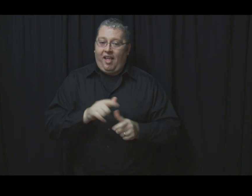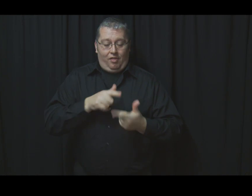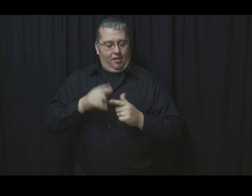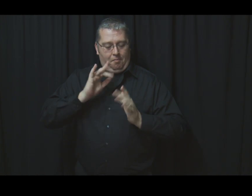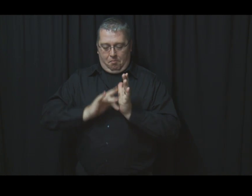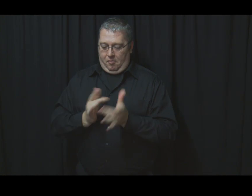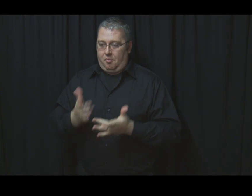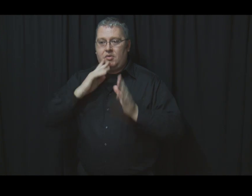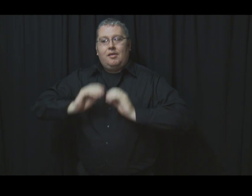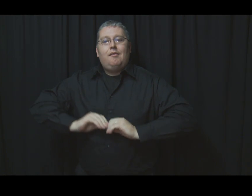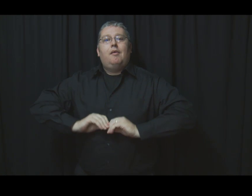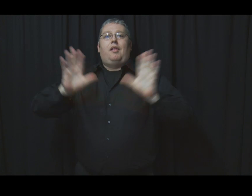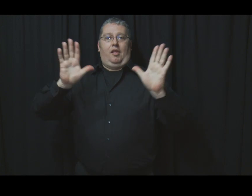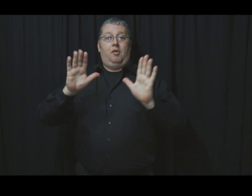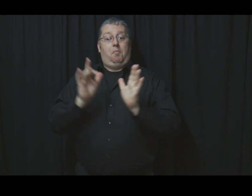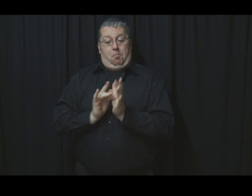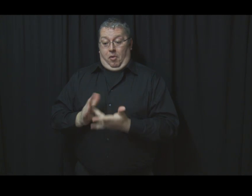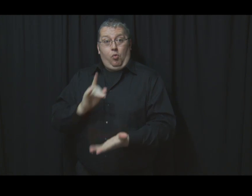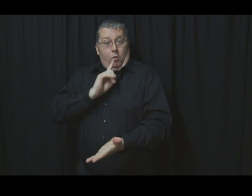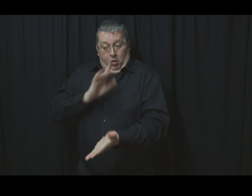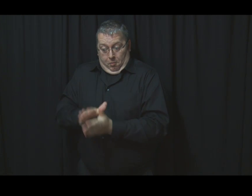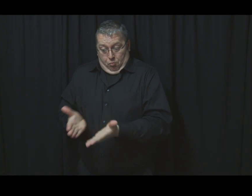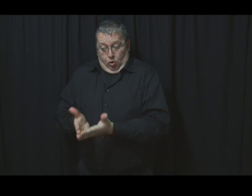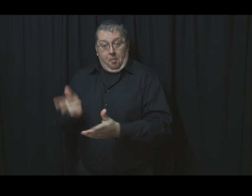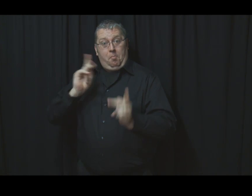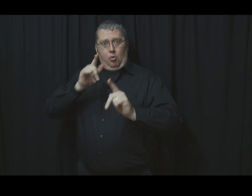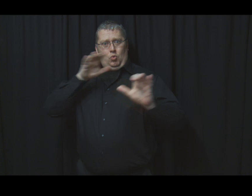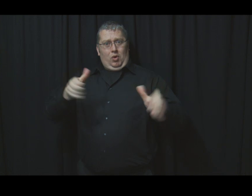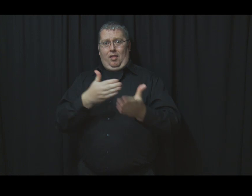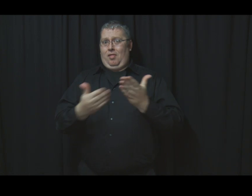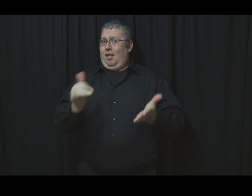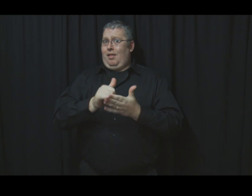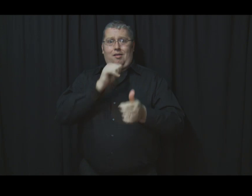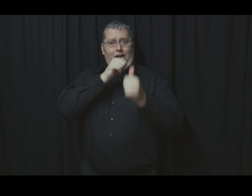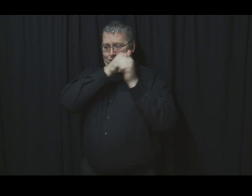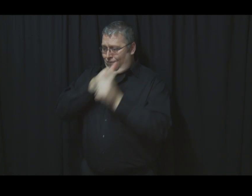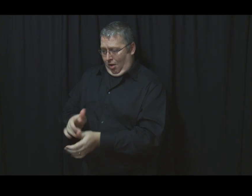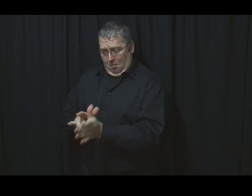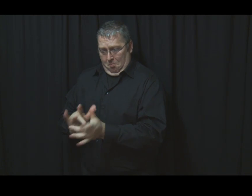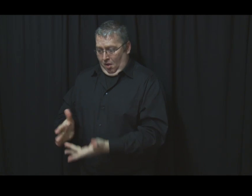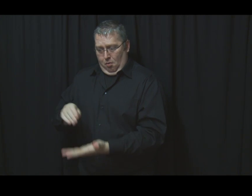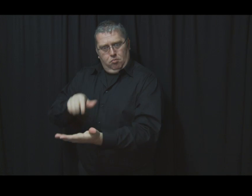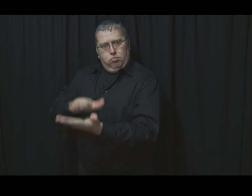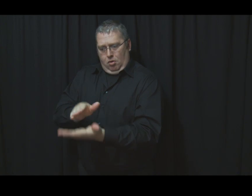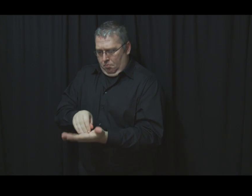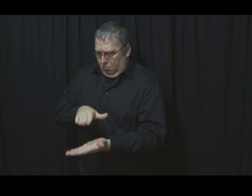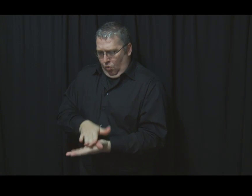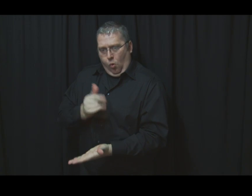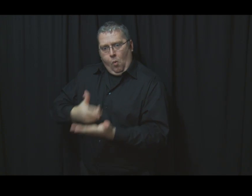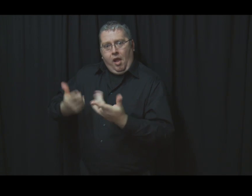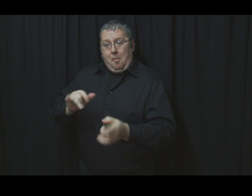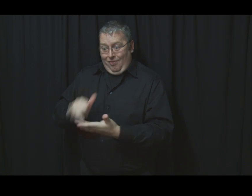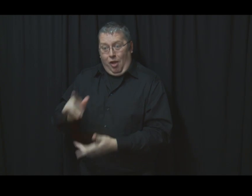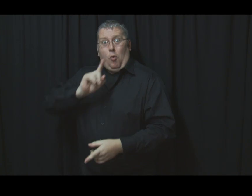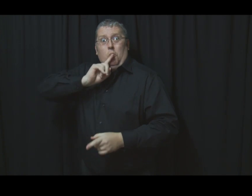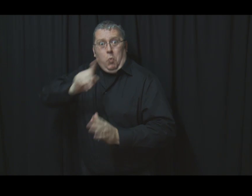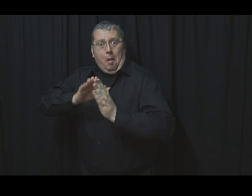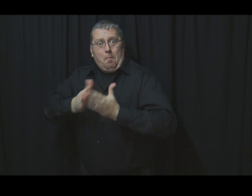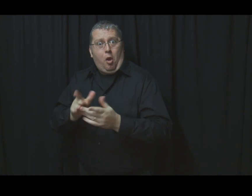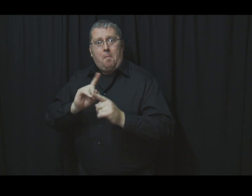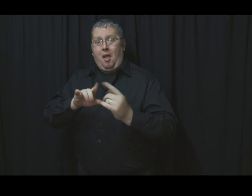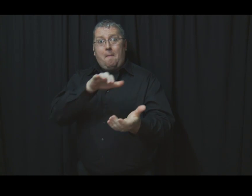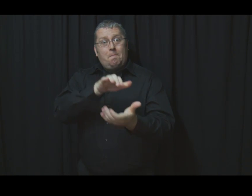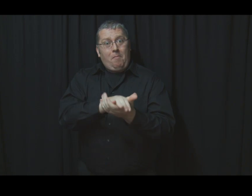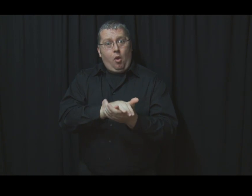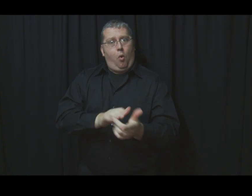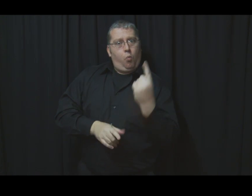clear. The Bible is a real book. There were people who did things that were not in accord with Scripture, and it records this for us. It helps you understand it's a real book. But marriage was one